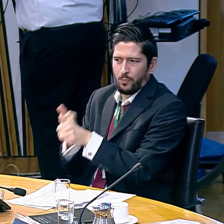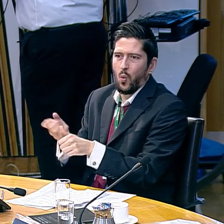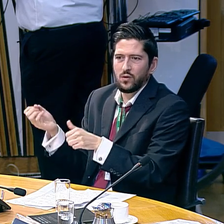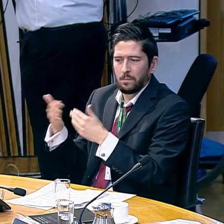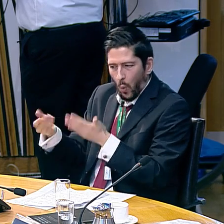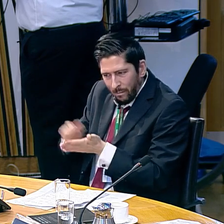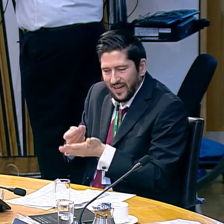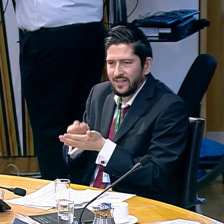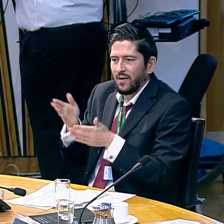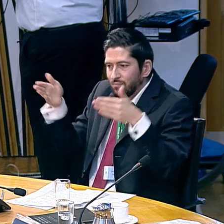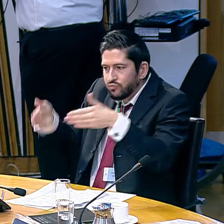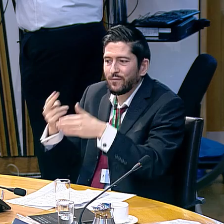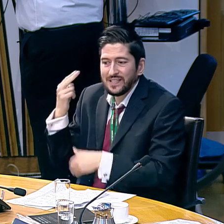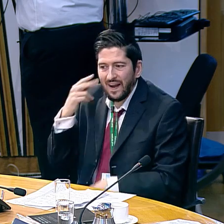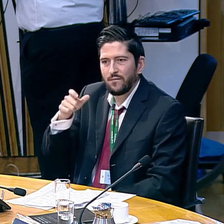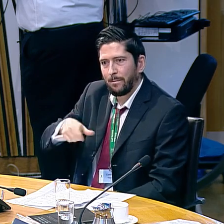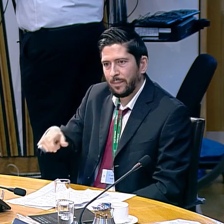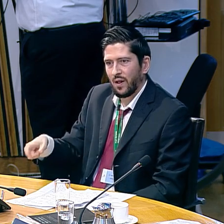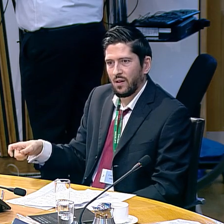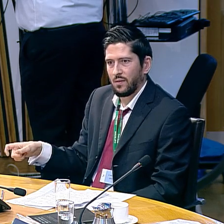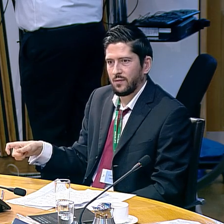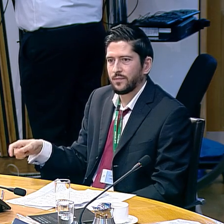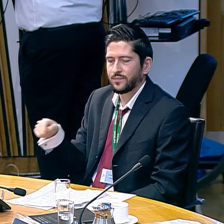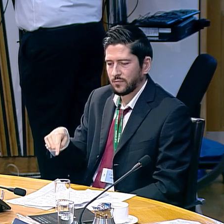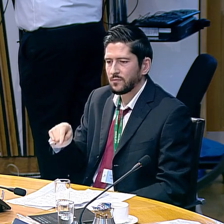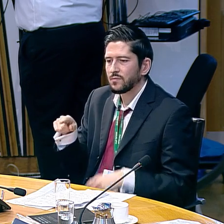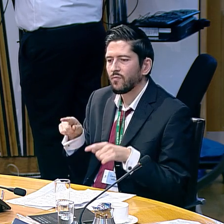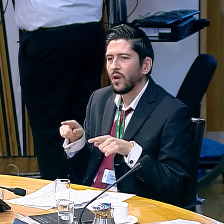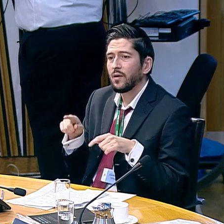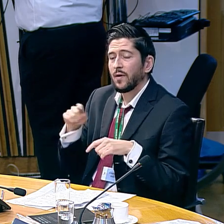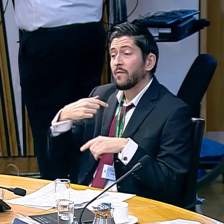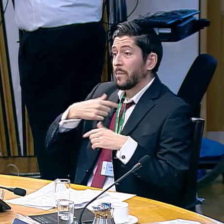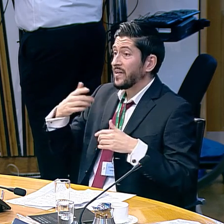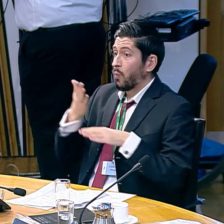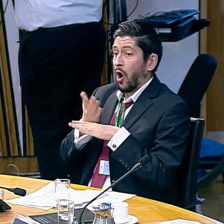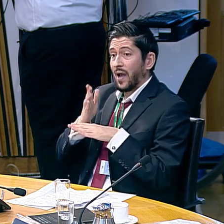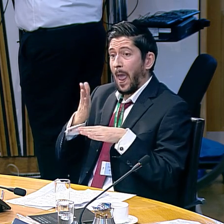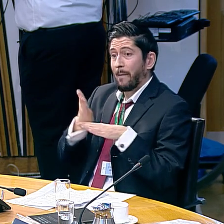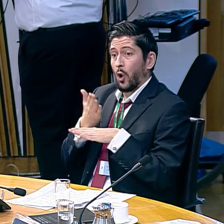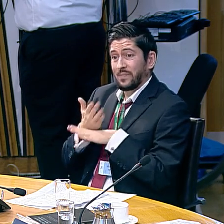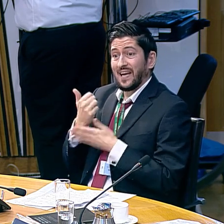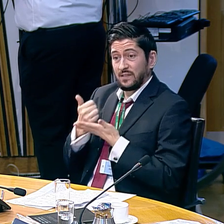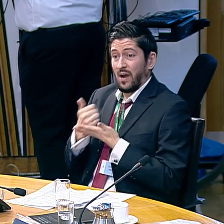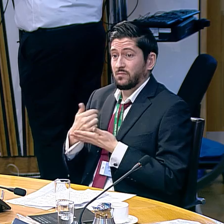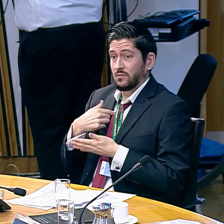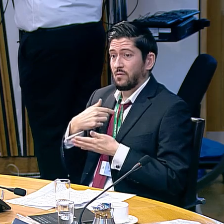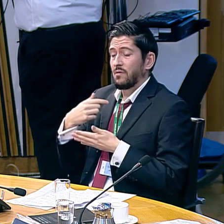reviewed so that there's enough funding for enough interpreters to really support deaf people through the whole university experience. Also for